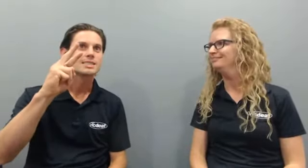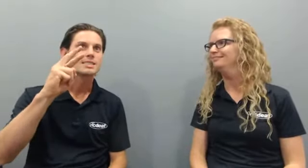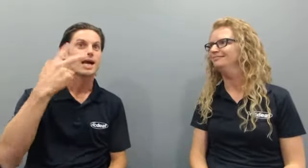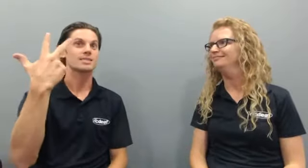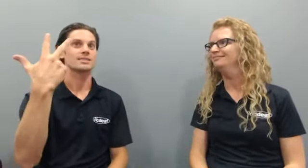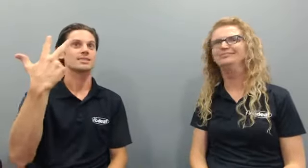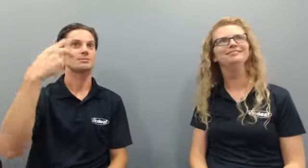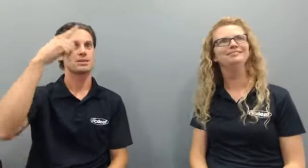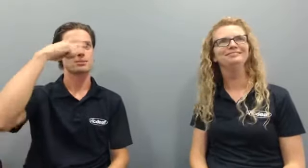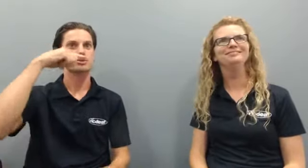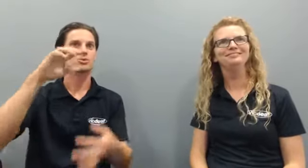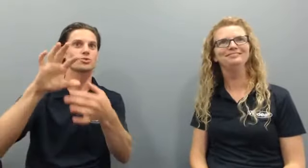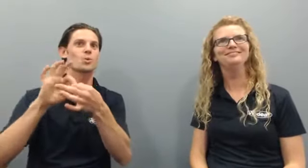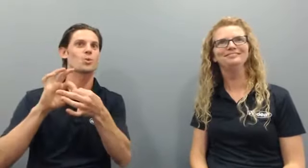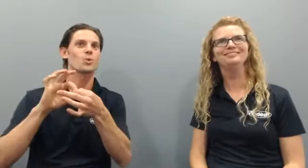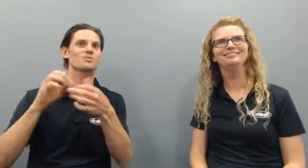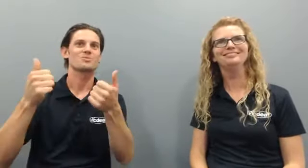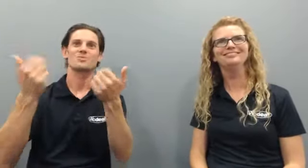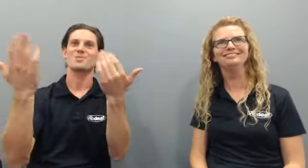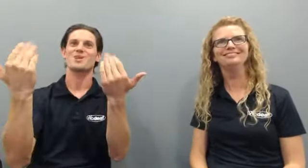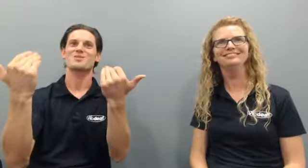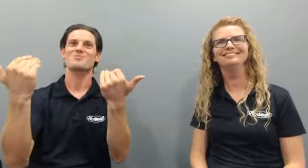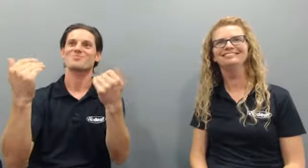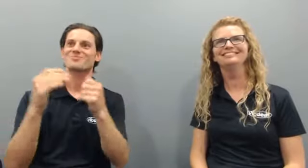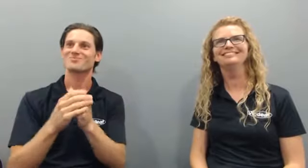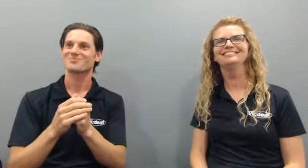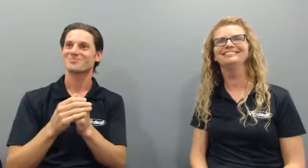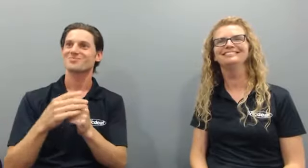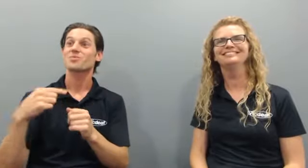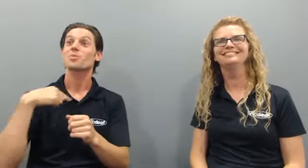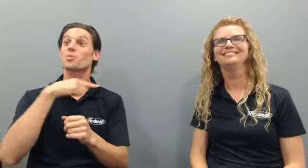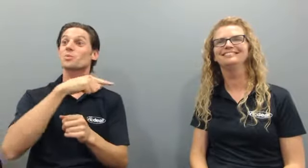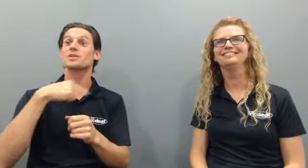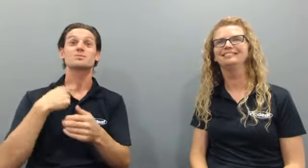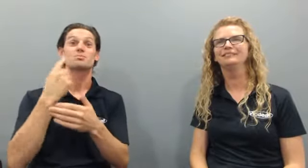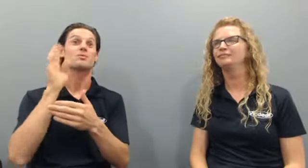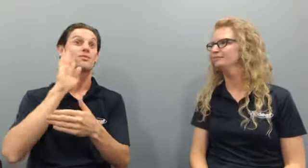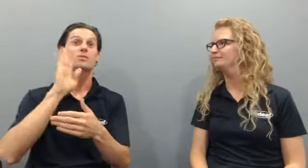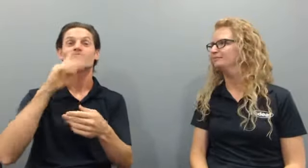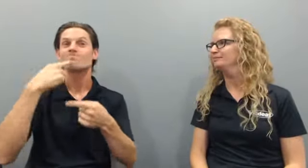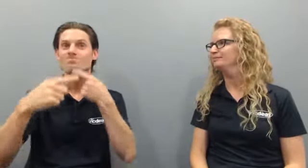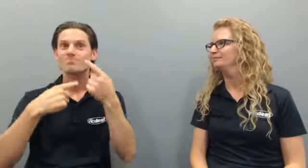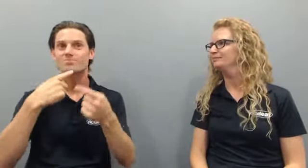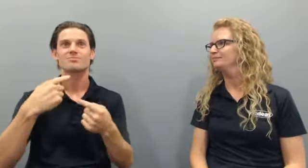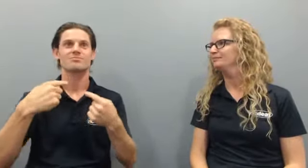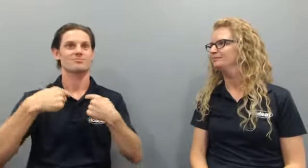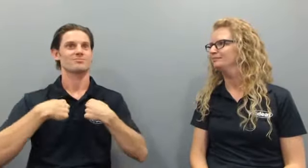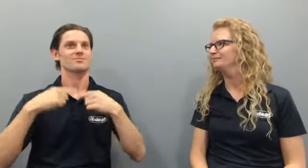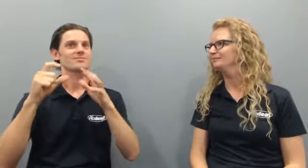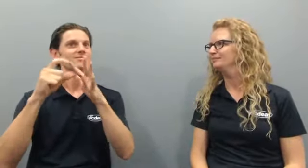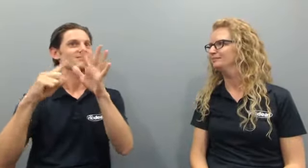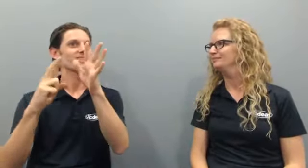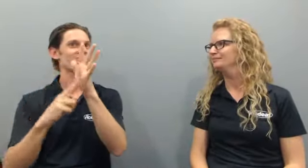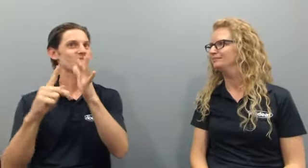Now it looks like we have 28 people viewing. They've joined us this evening. Welcome. Paula and I were talking before